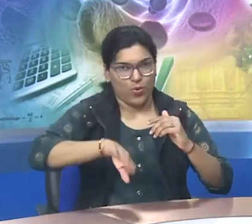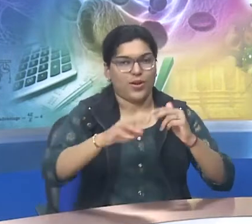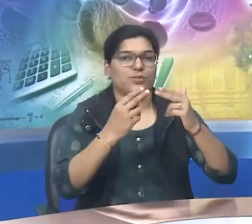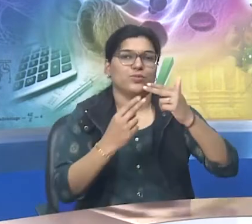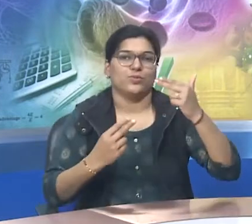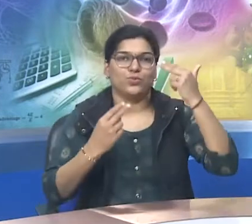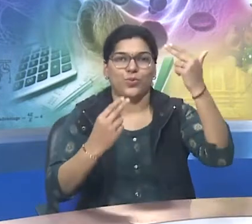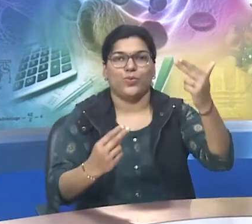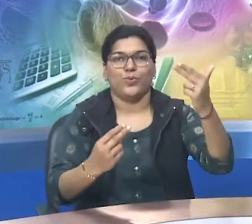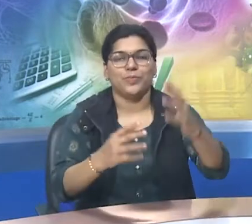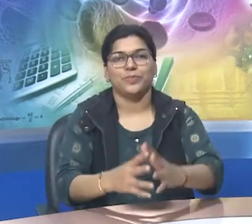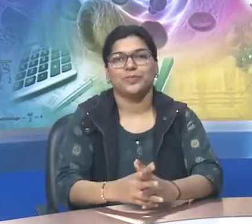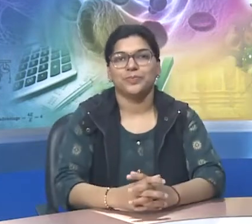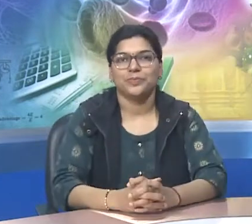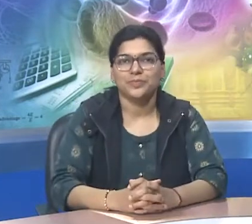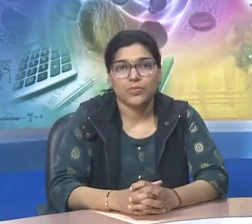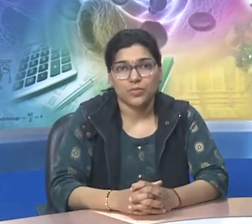the story.